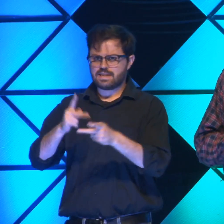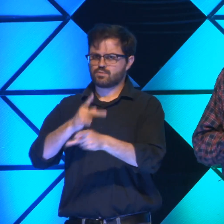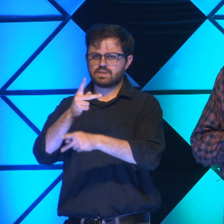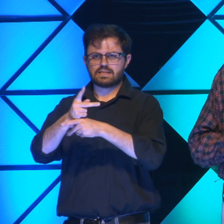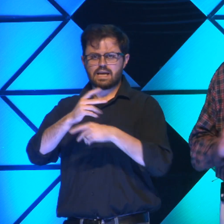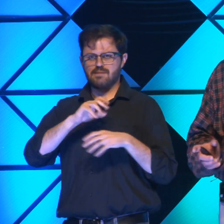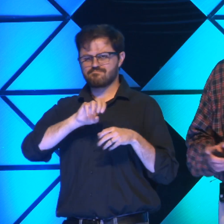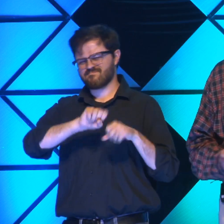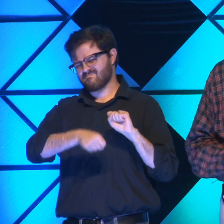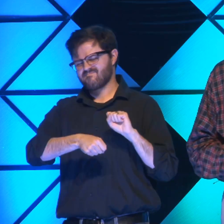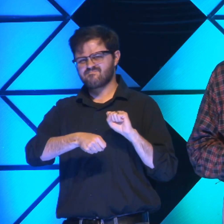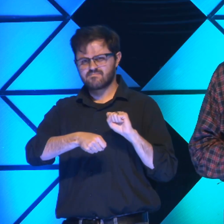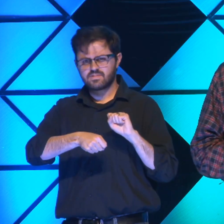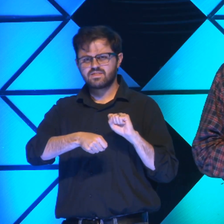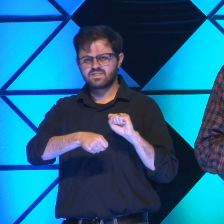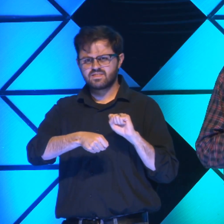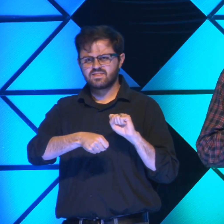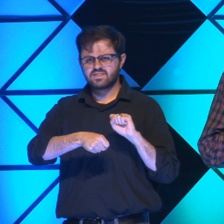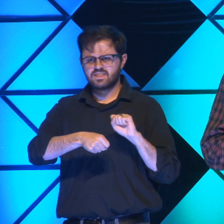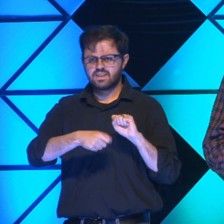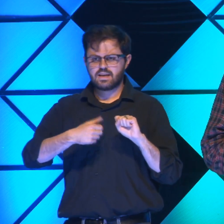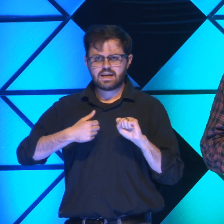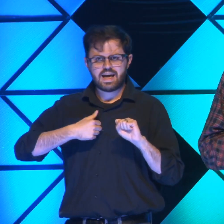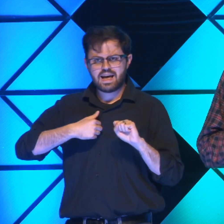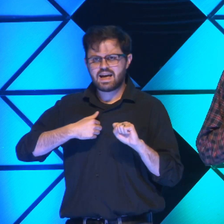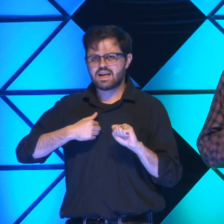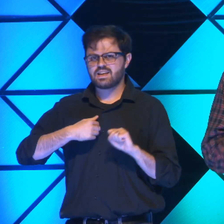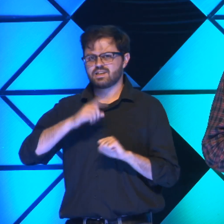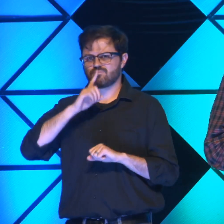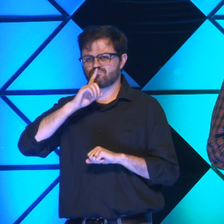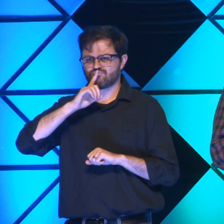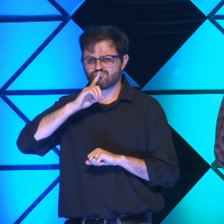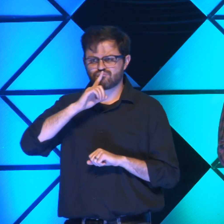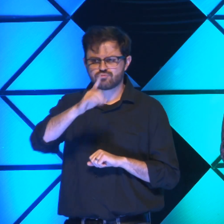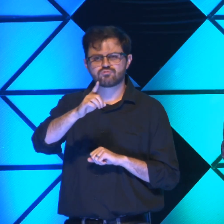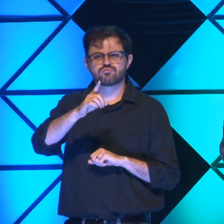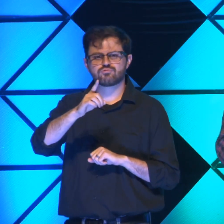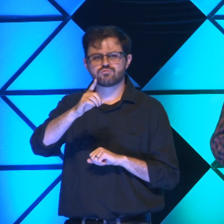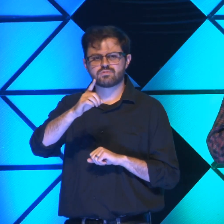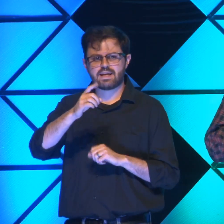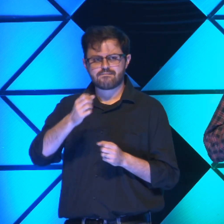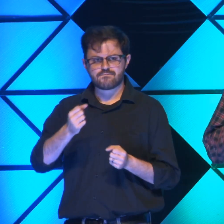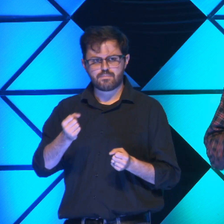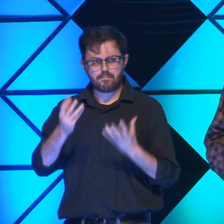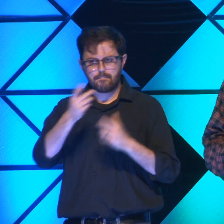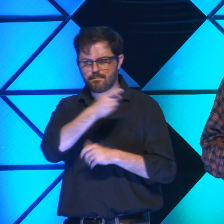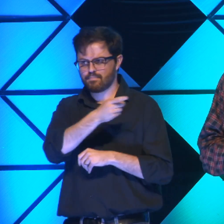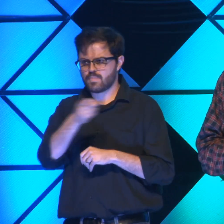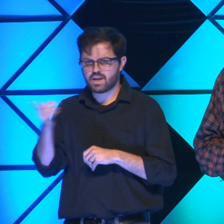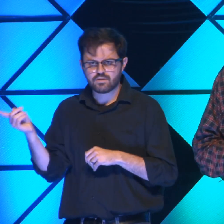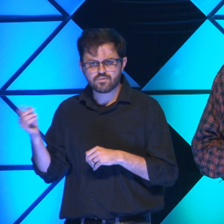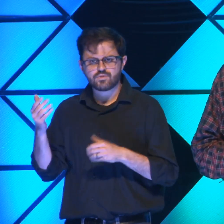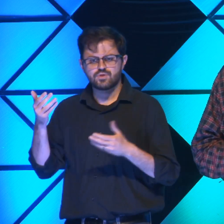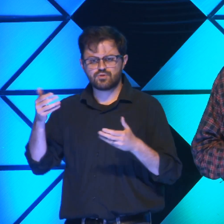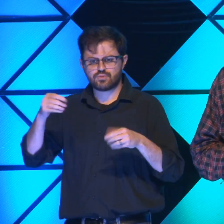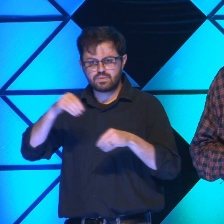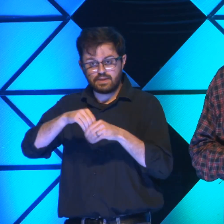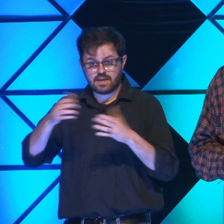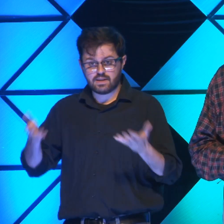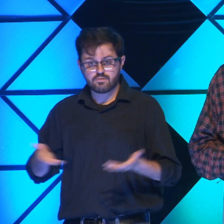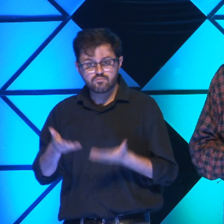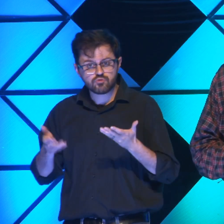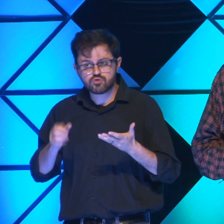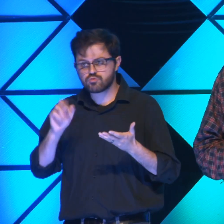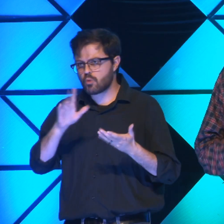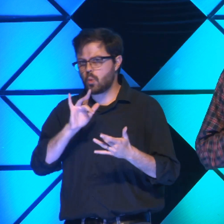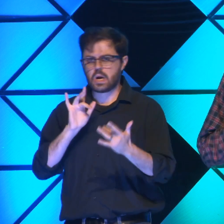have no doubt that there are things that have happened in the lives of many in the room or